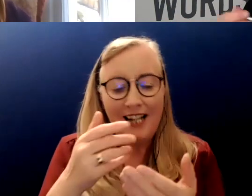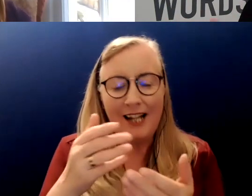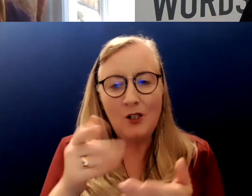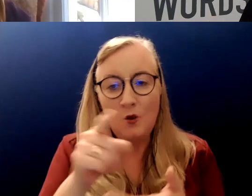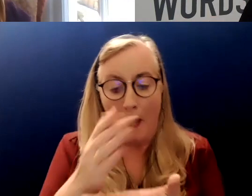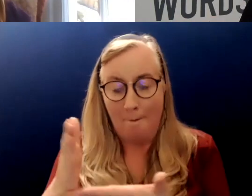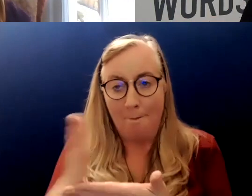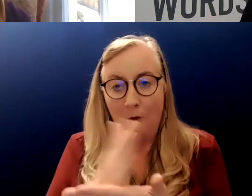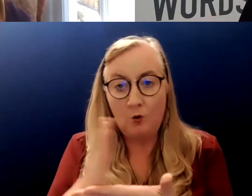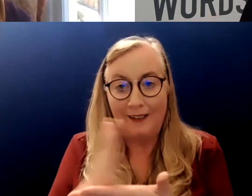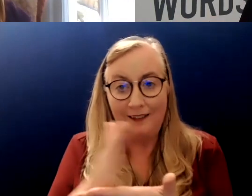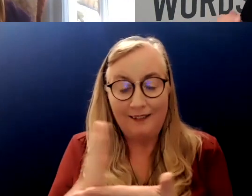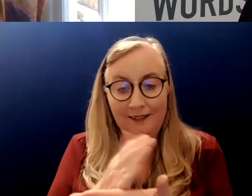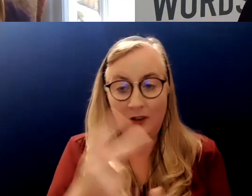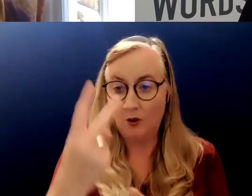worlds, and if you like, the